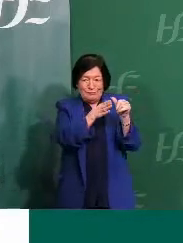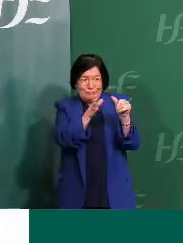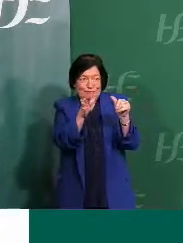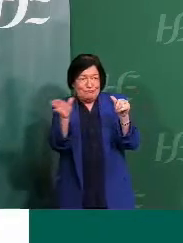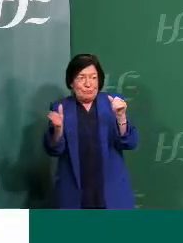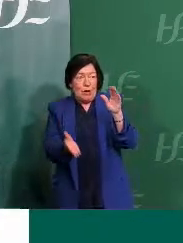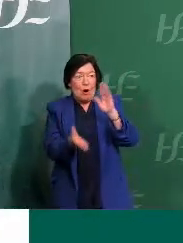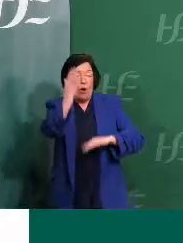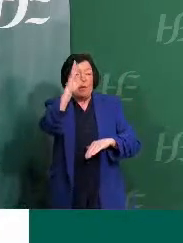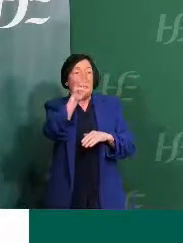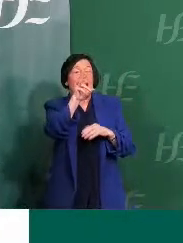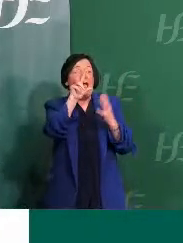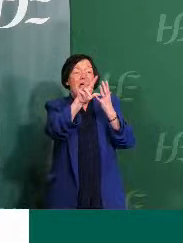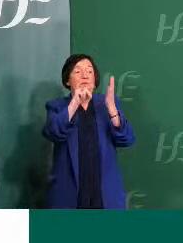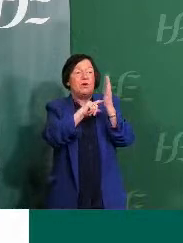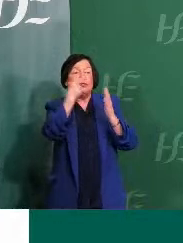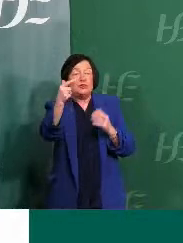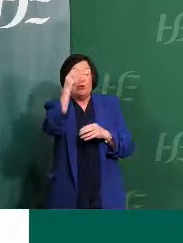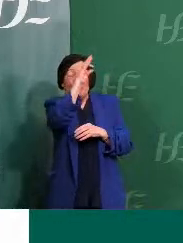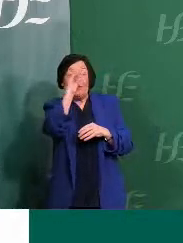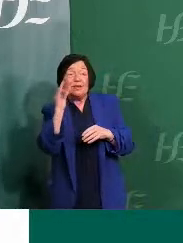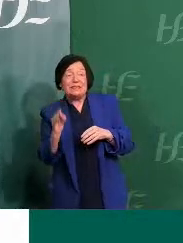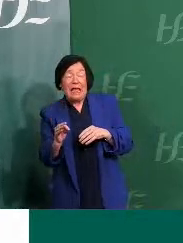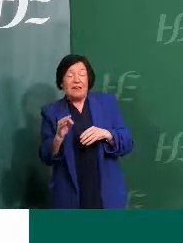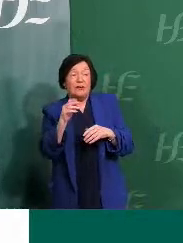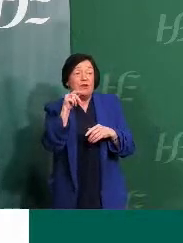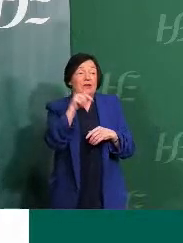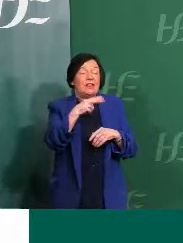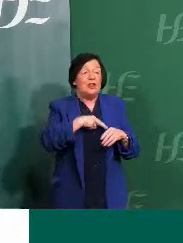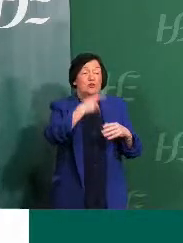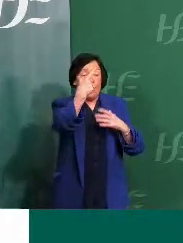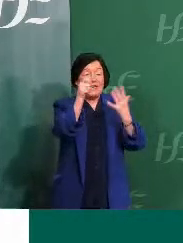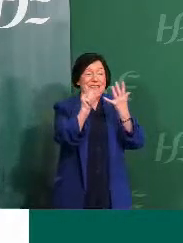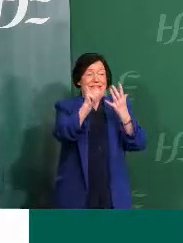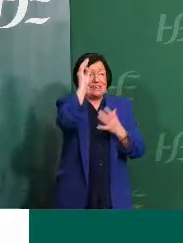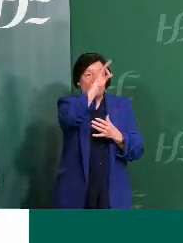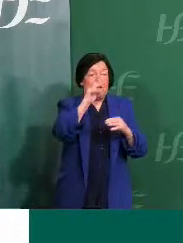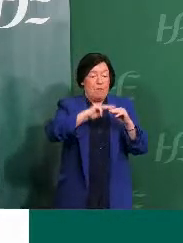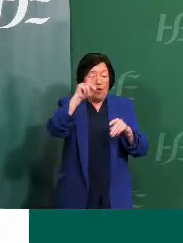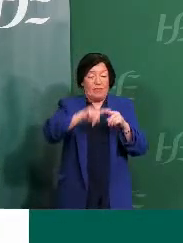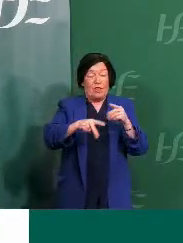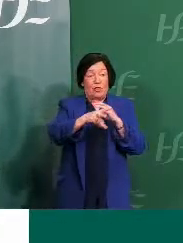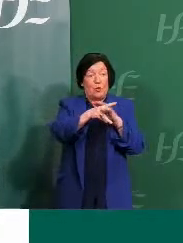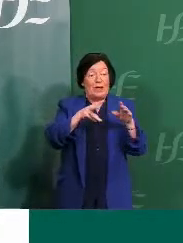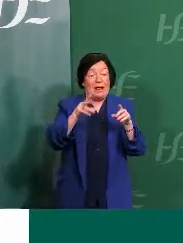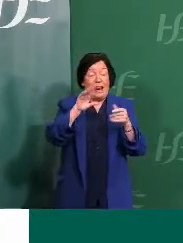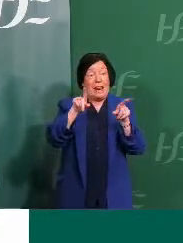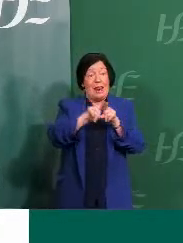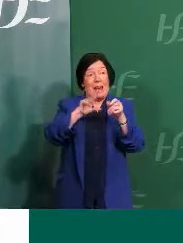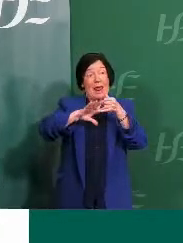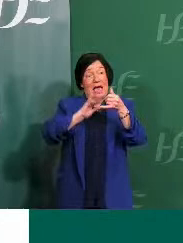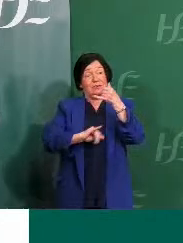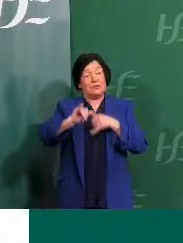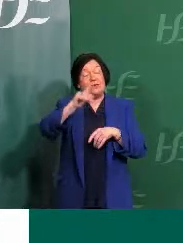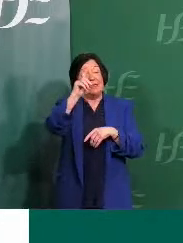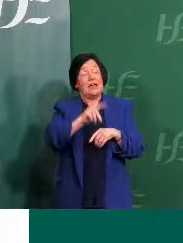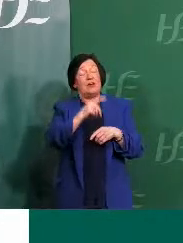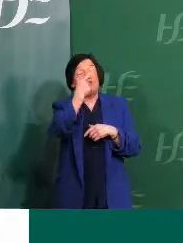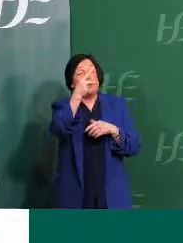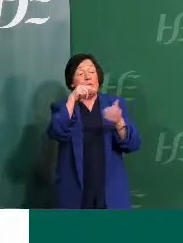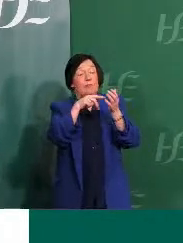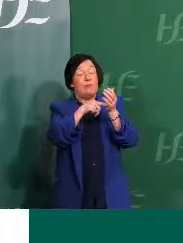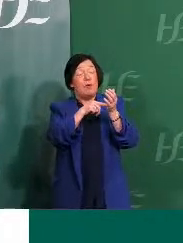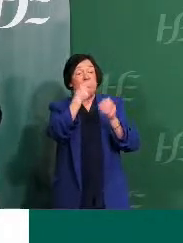8.2% to 23,507, which is nearly 26% more on the same week last year, down 3.1%